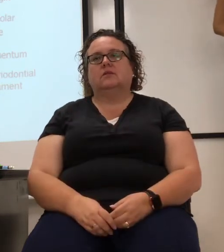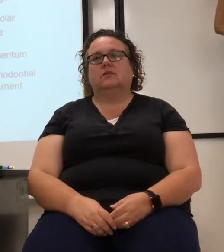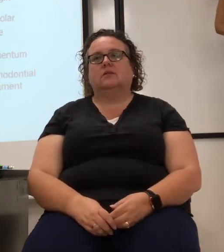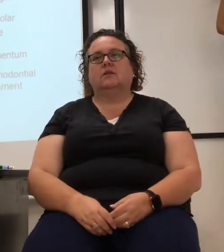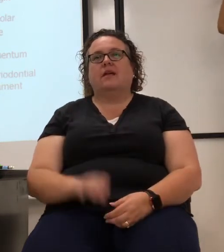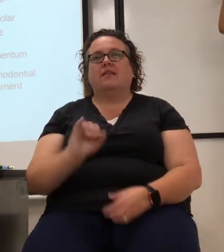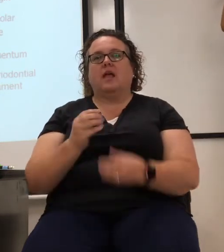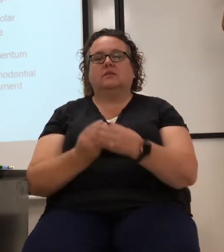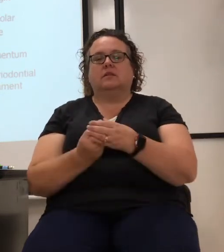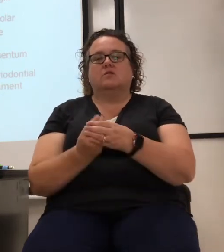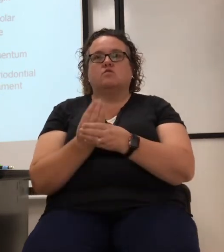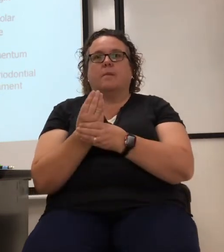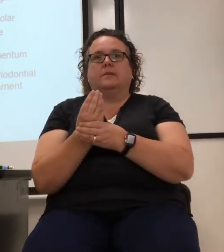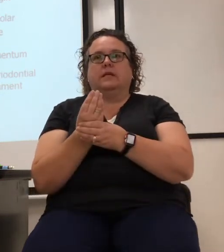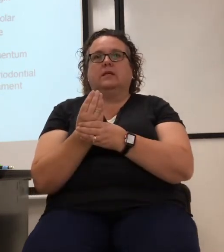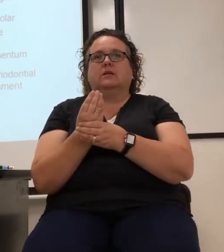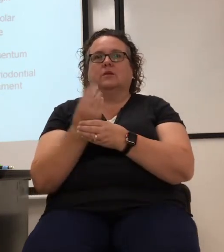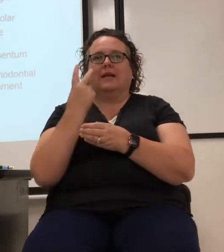Erupted